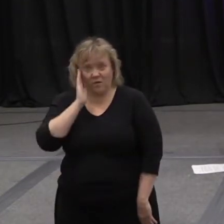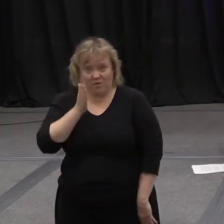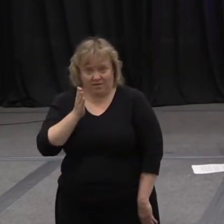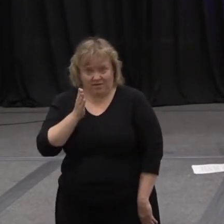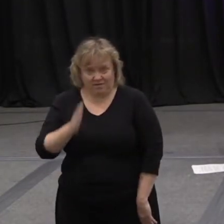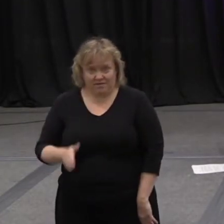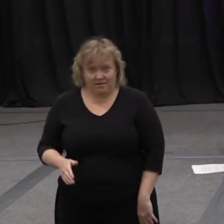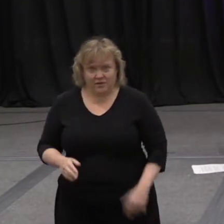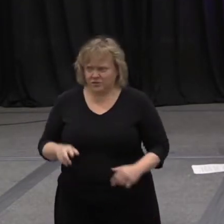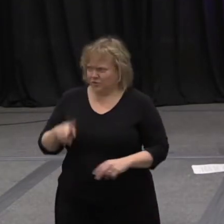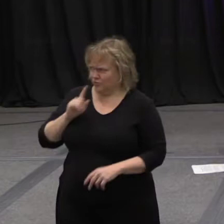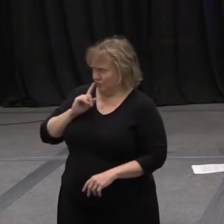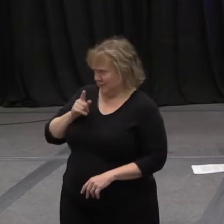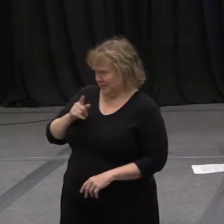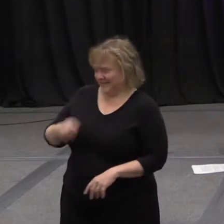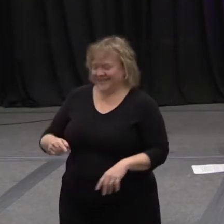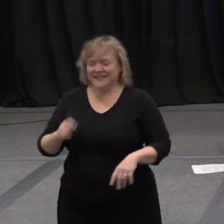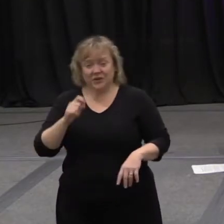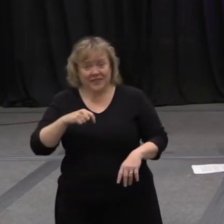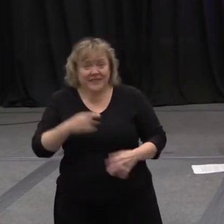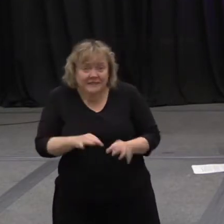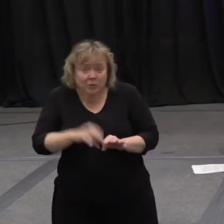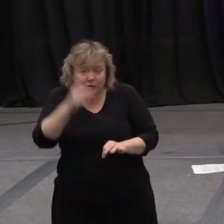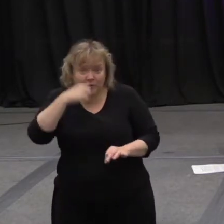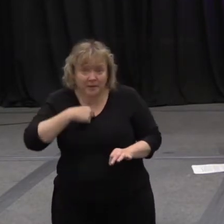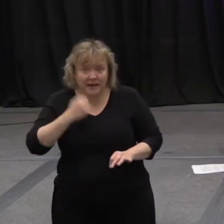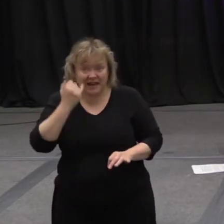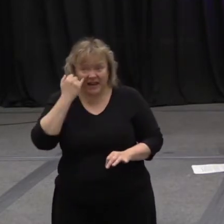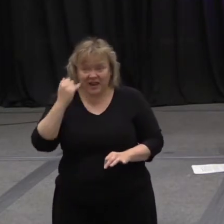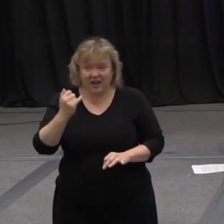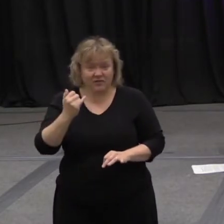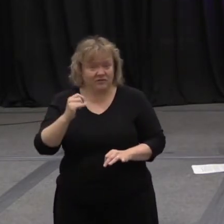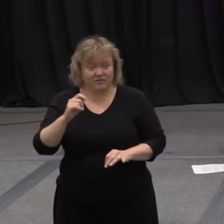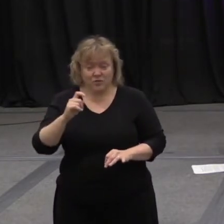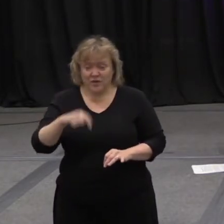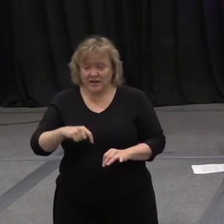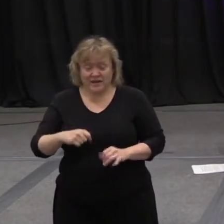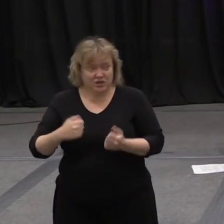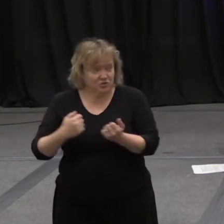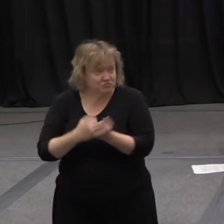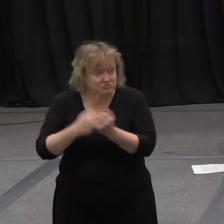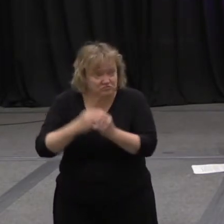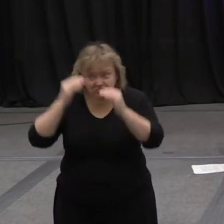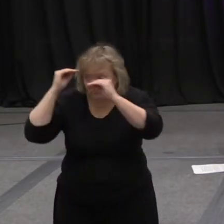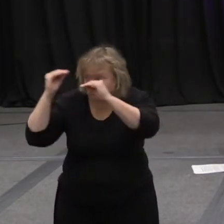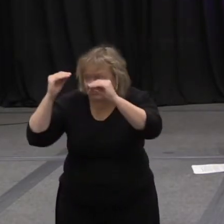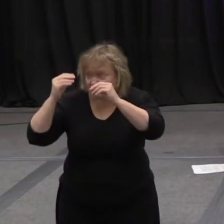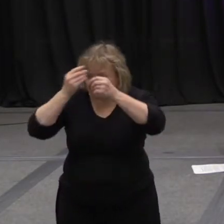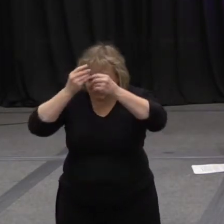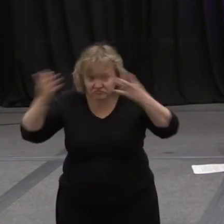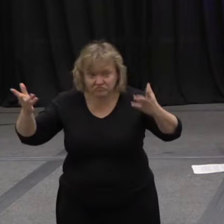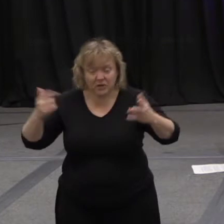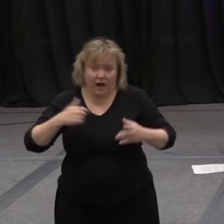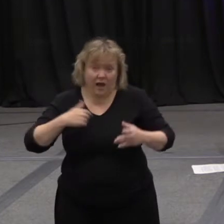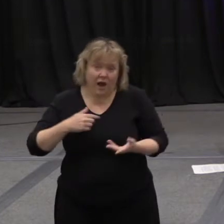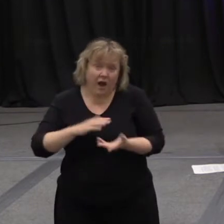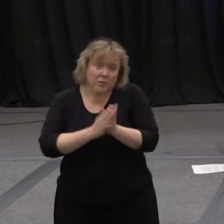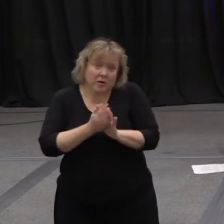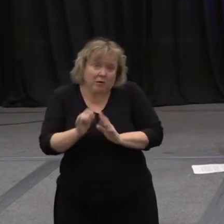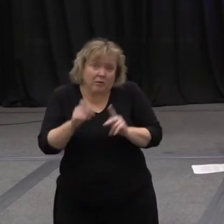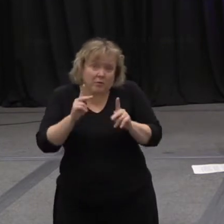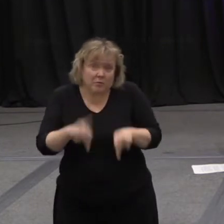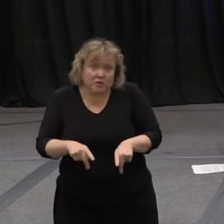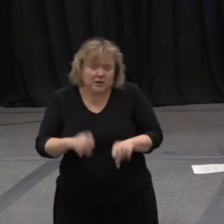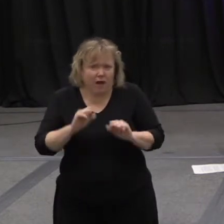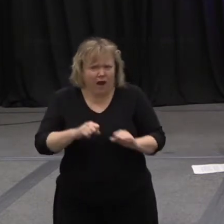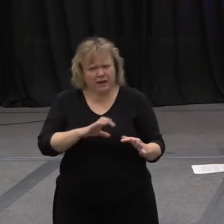so what? This matters to me. So if this needs a voice, I'll be the voice, because I believe it, and I can ground it in